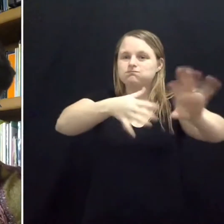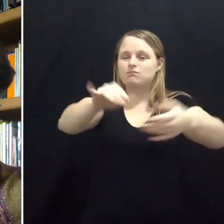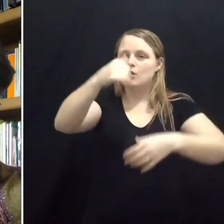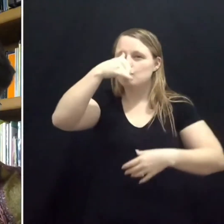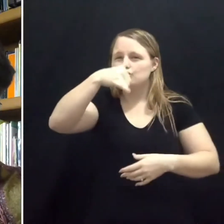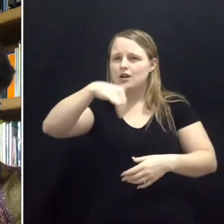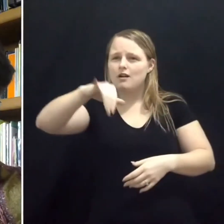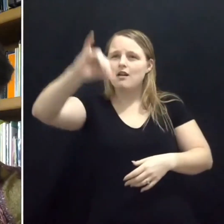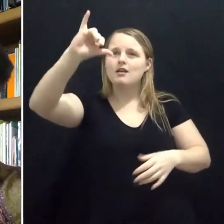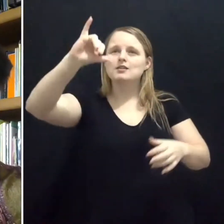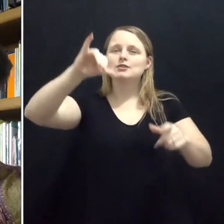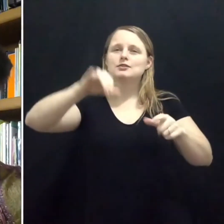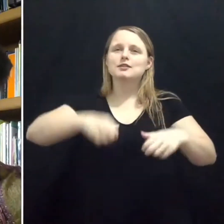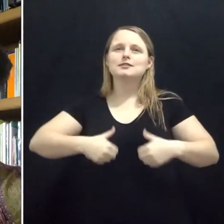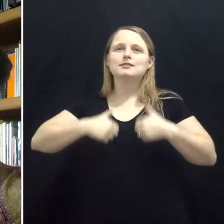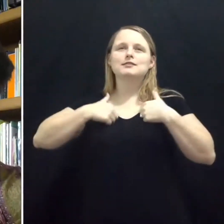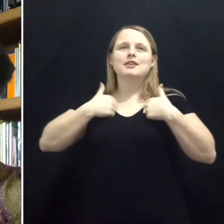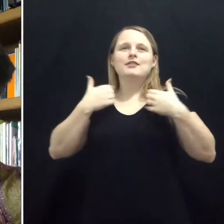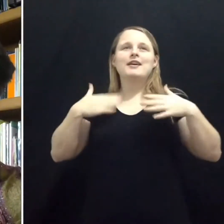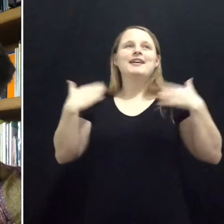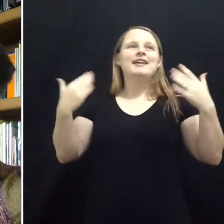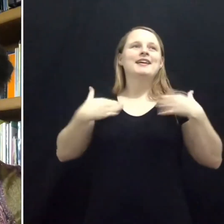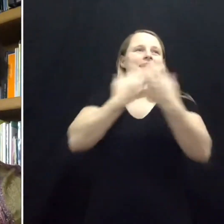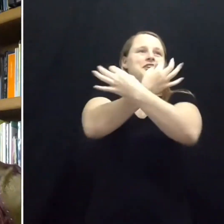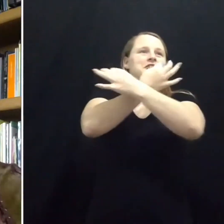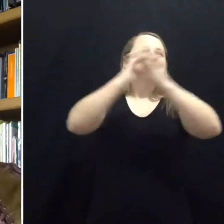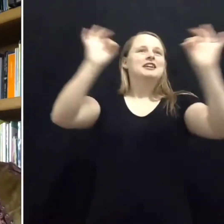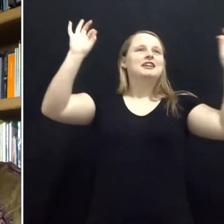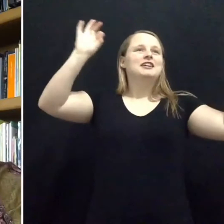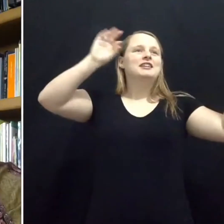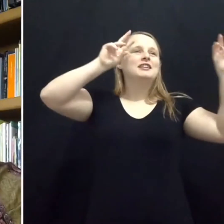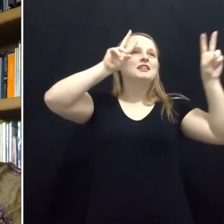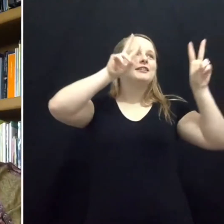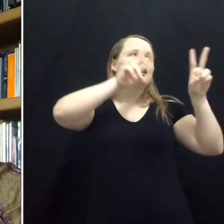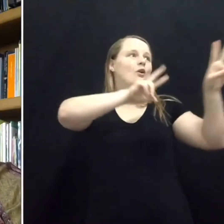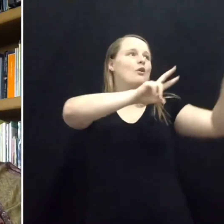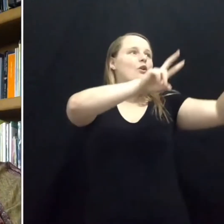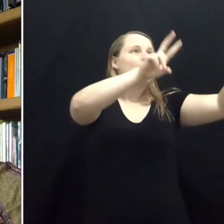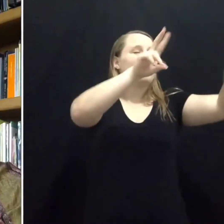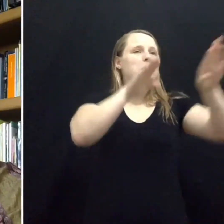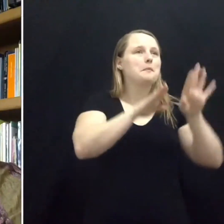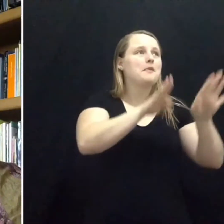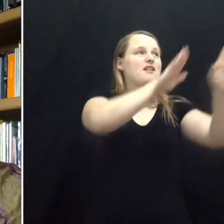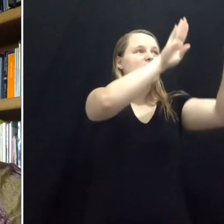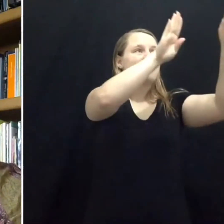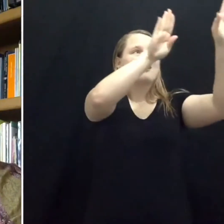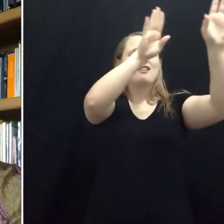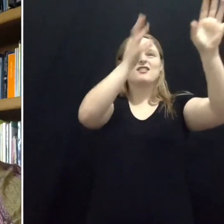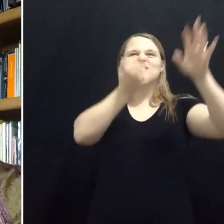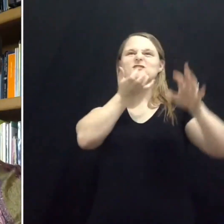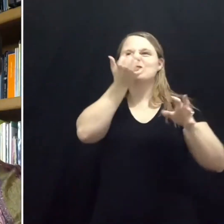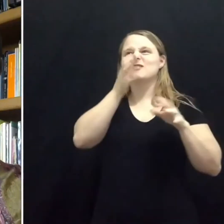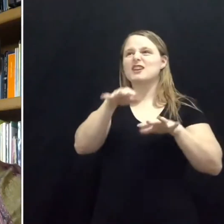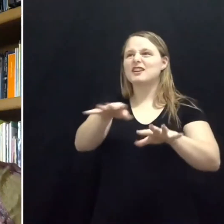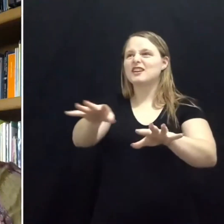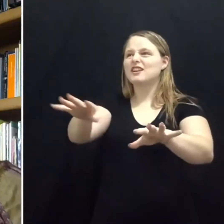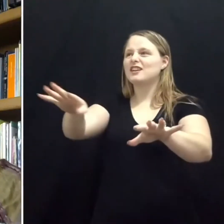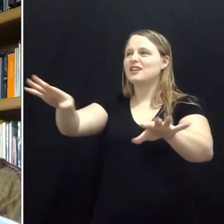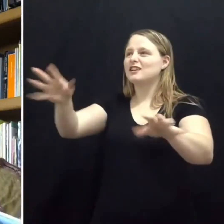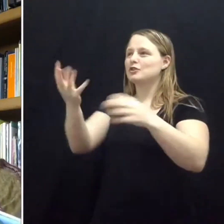Little Rhinoceros lived happily and free, exploring mountains and meadows, rivers and